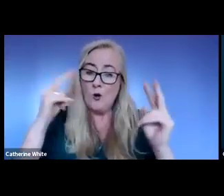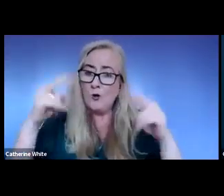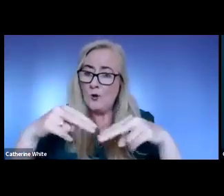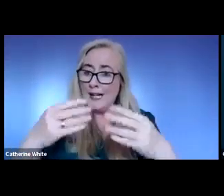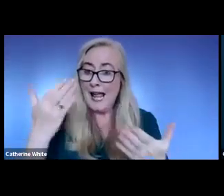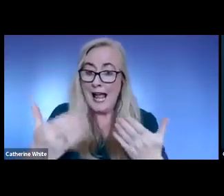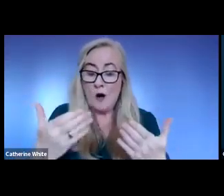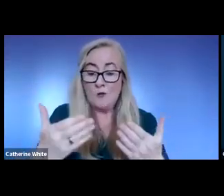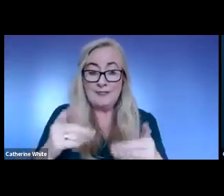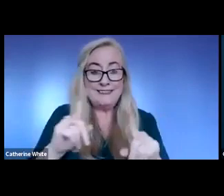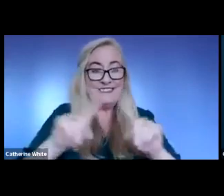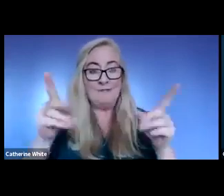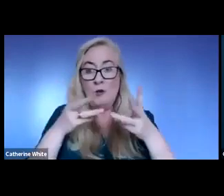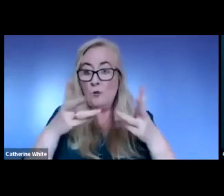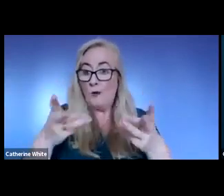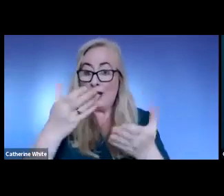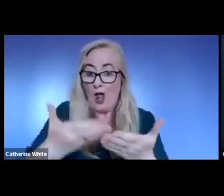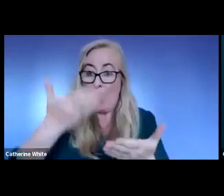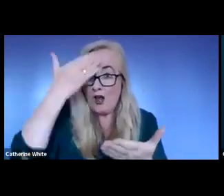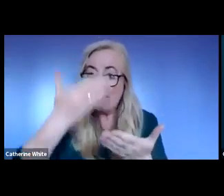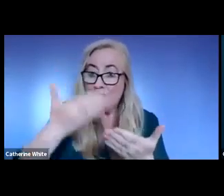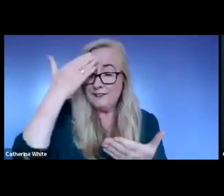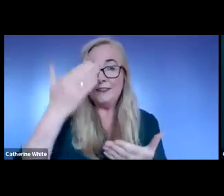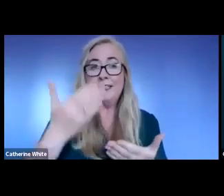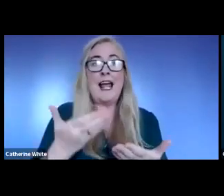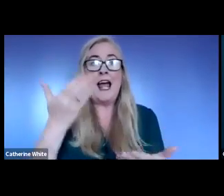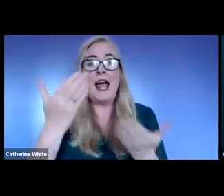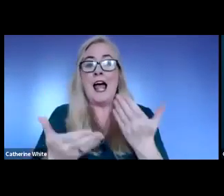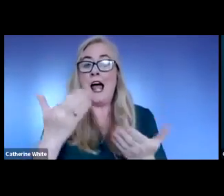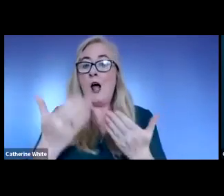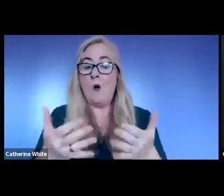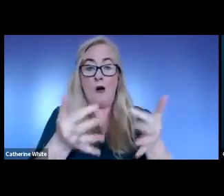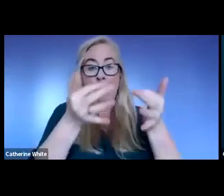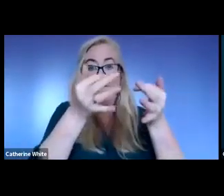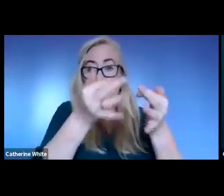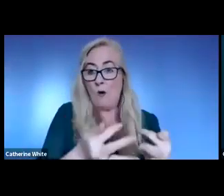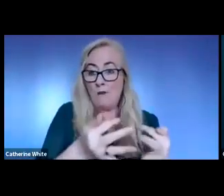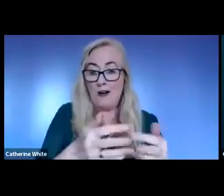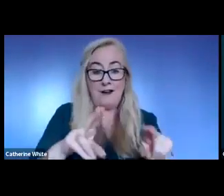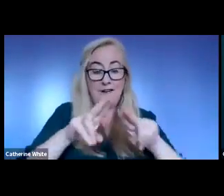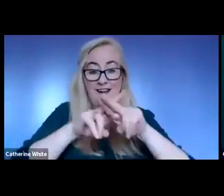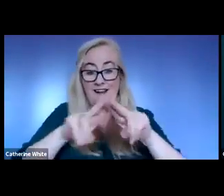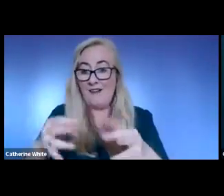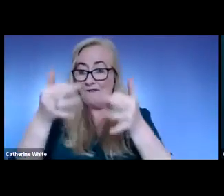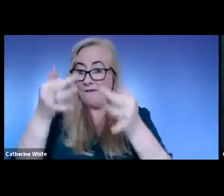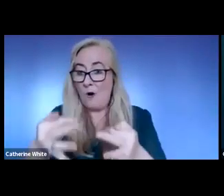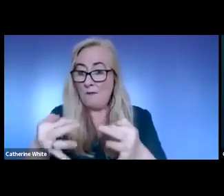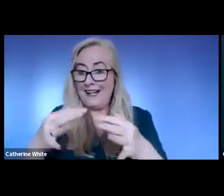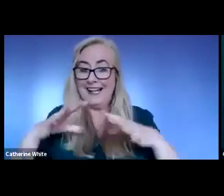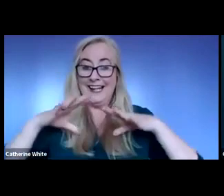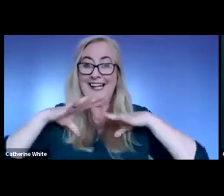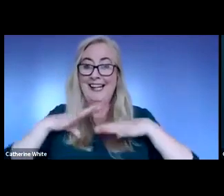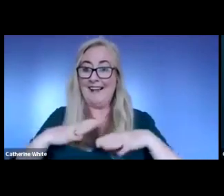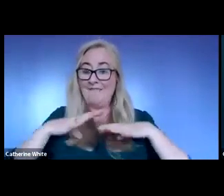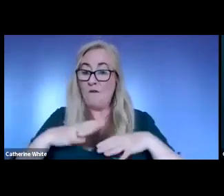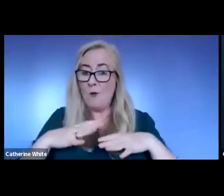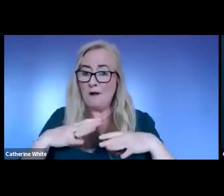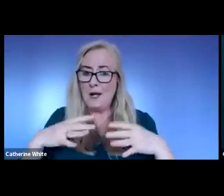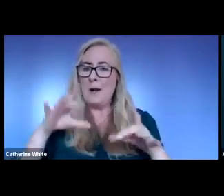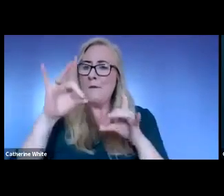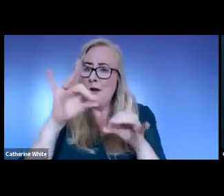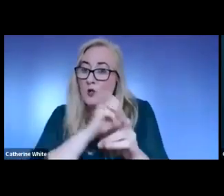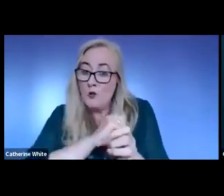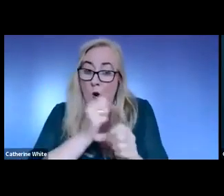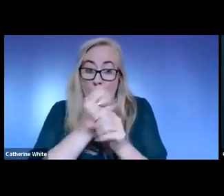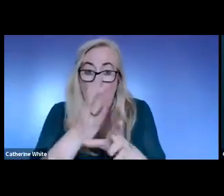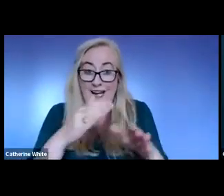learning spaces and rethink learning that happens in formal, non-formal and informal contexts. Keeping it all in